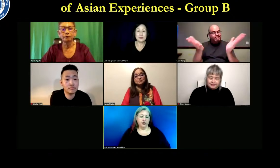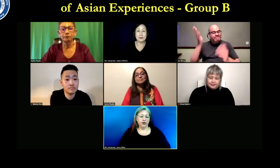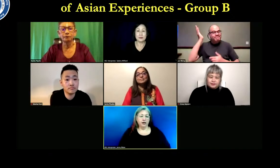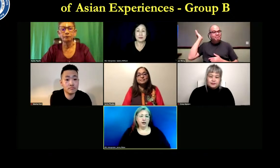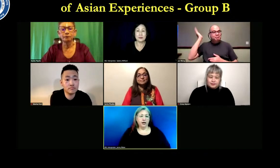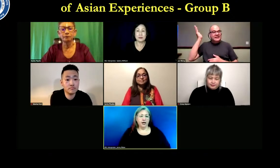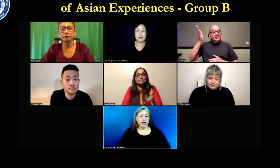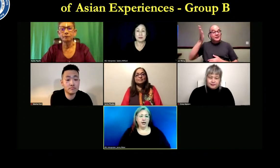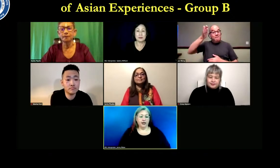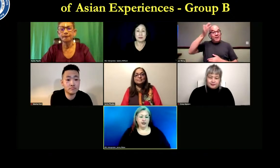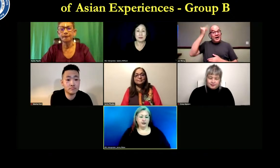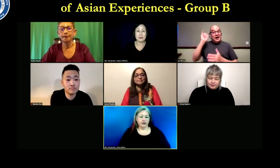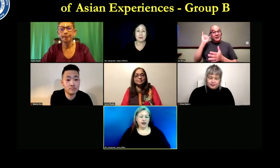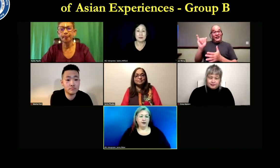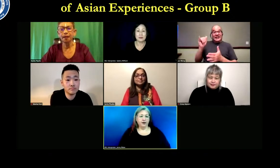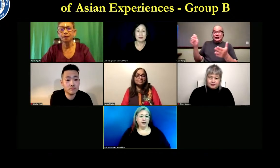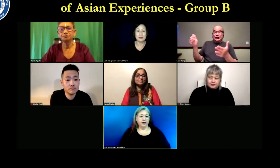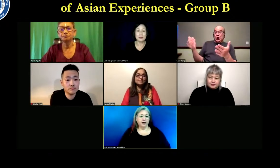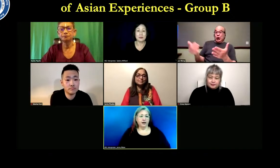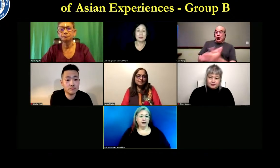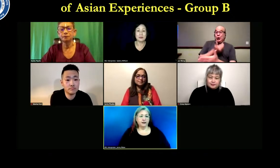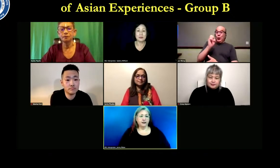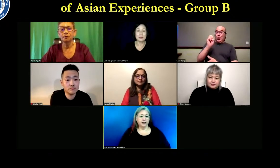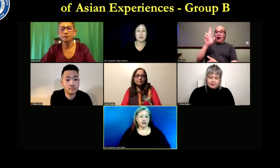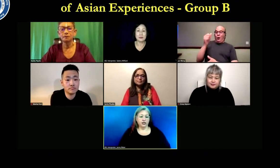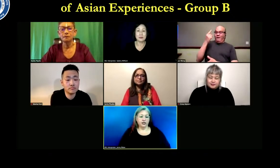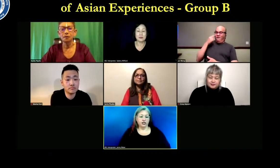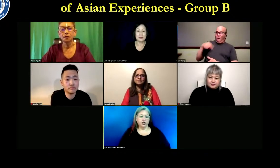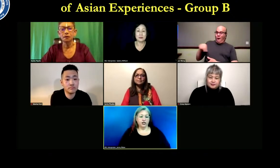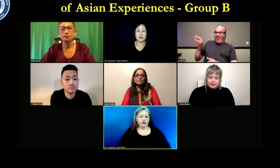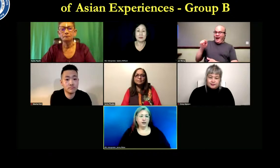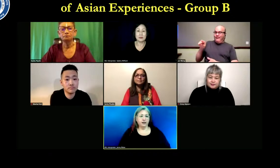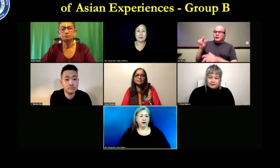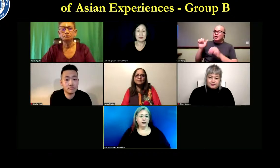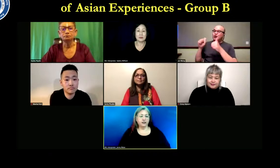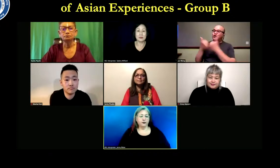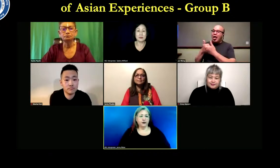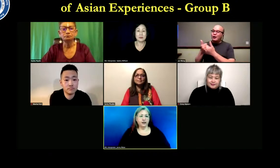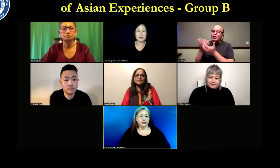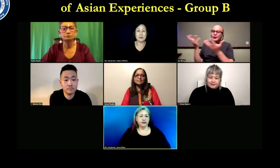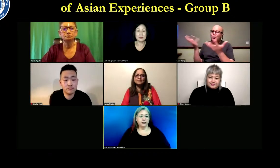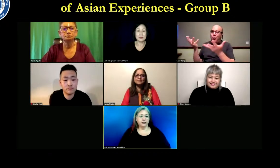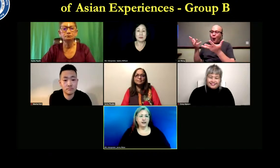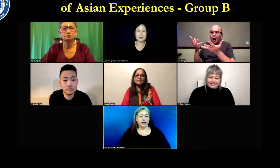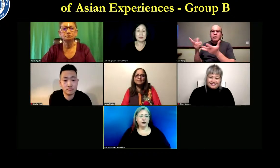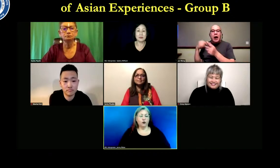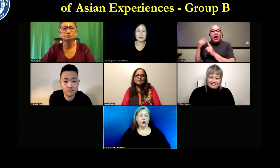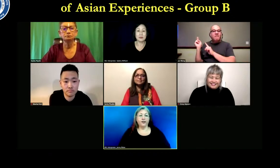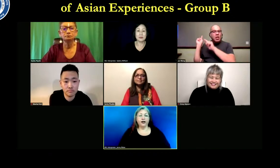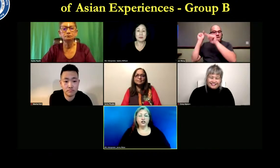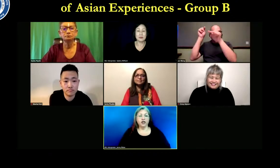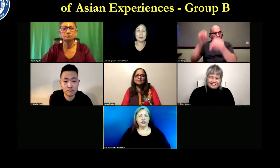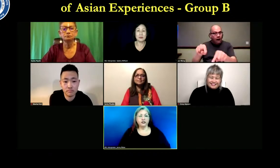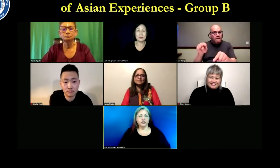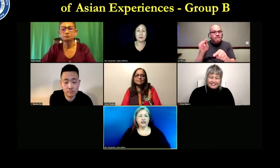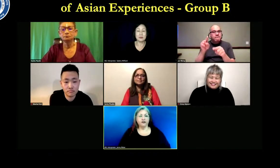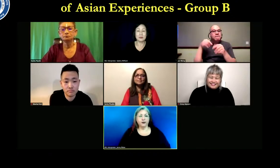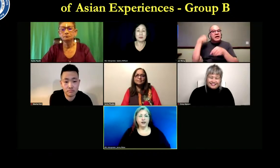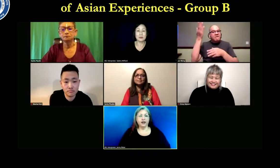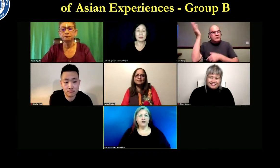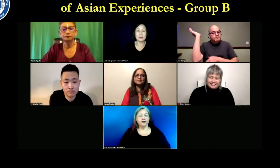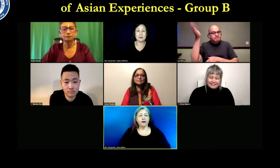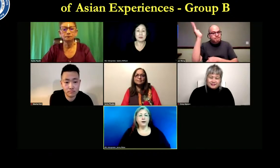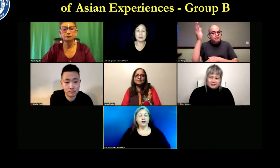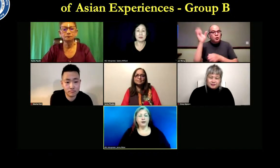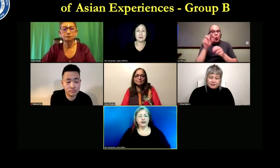together and having a discussion and sharing their experiences and what their challenges have